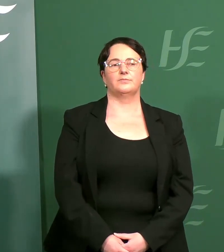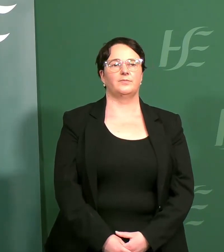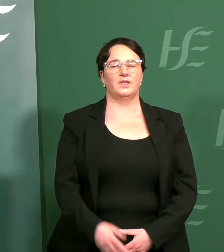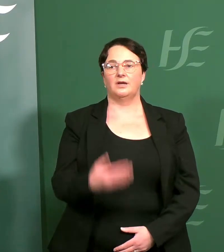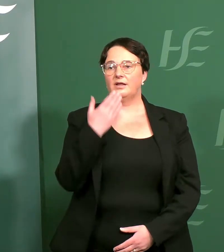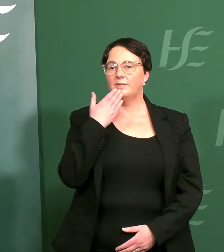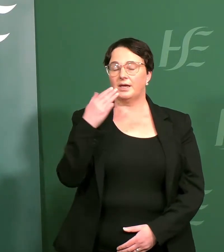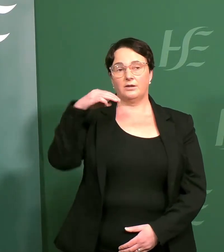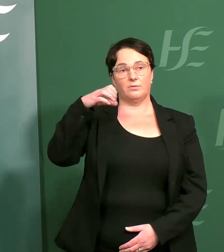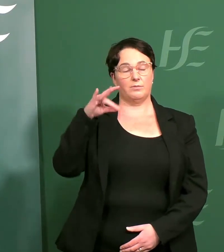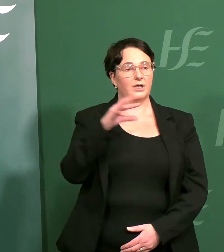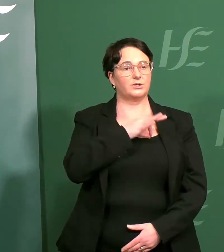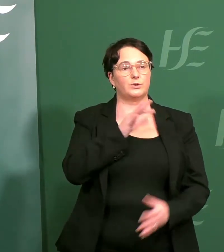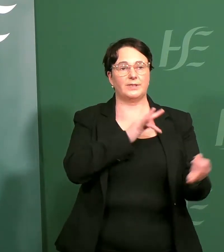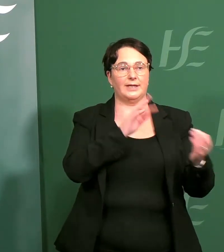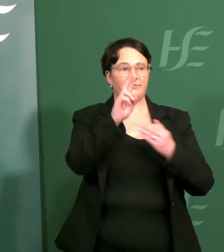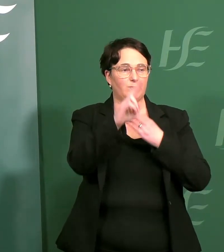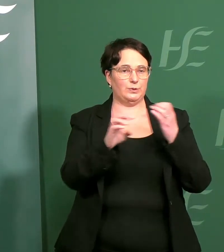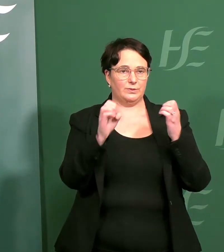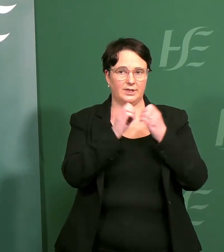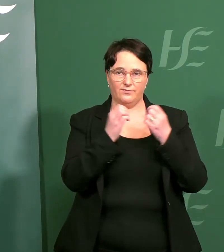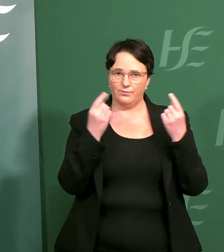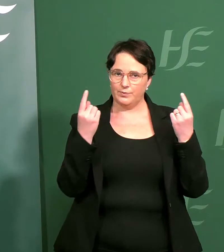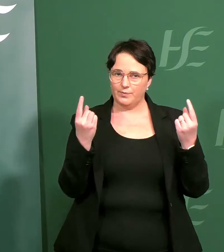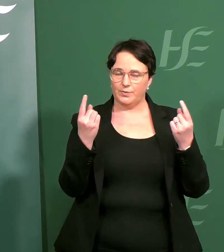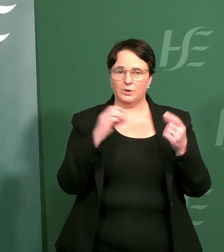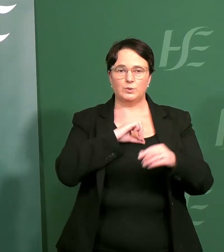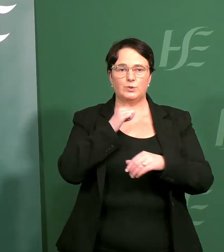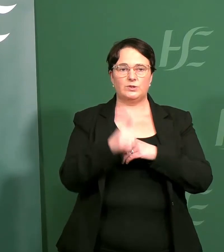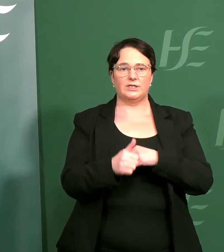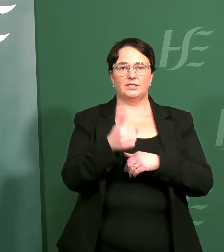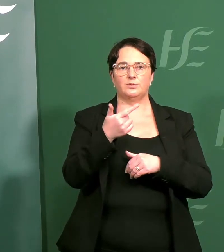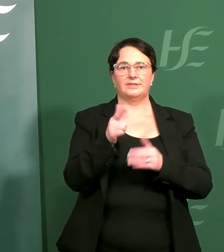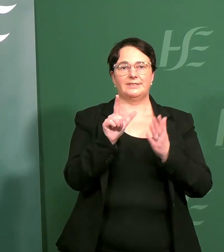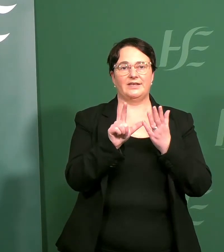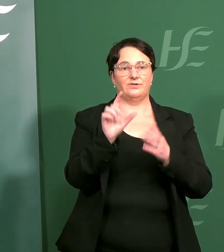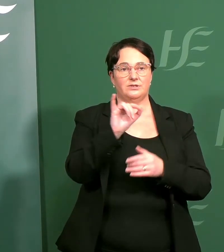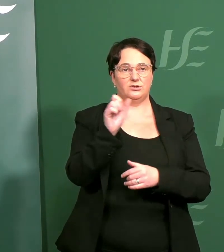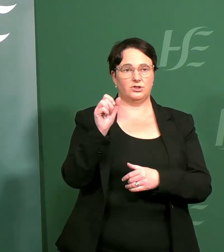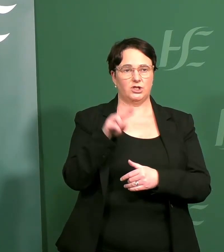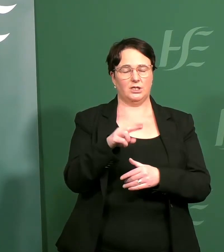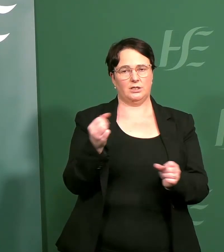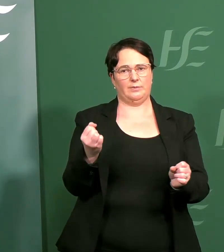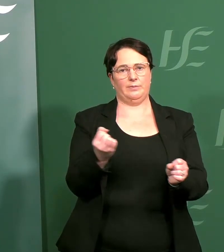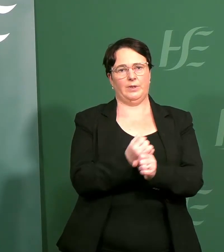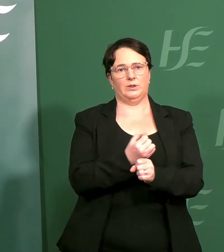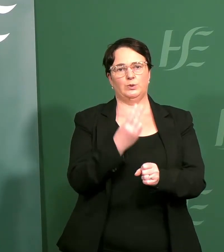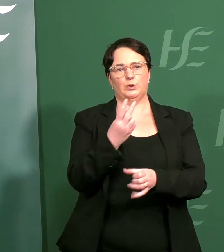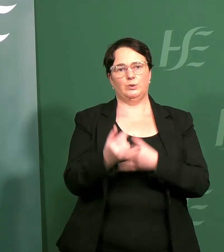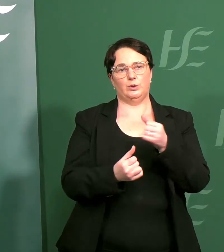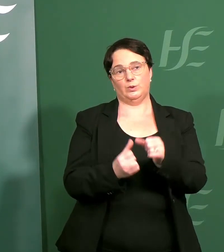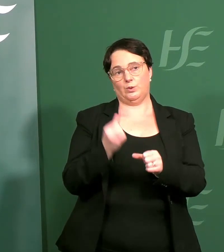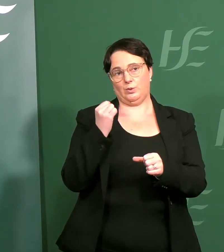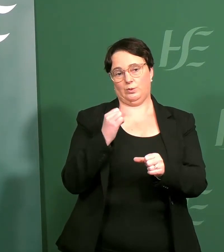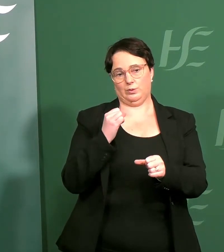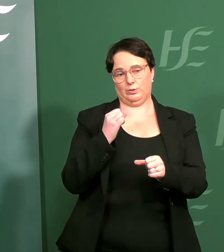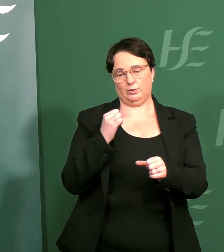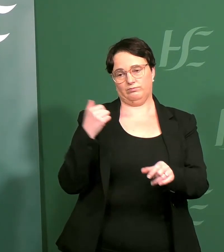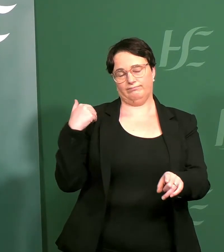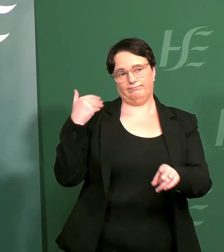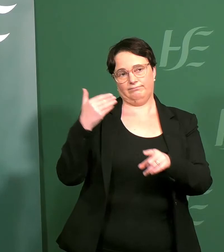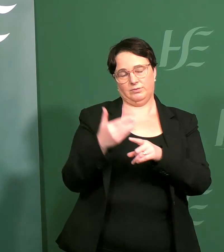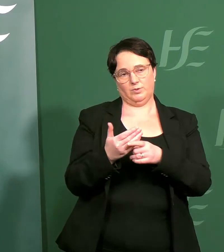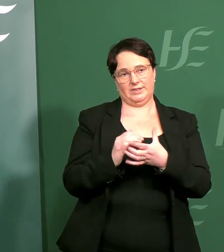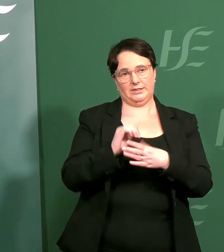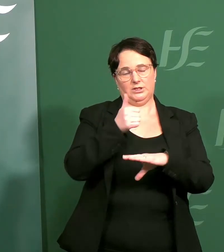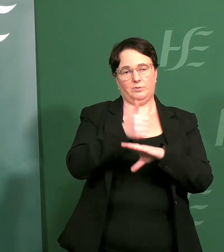Thanks, Mark, and good afternoon, everybody. Today, January 27th, marks the day 2 years ago when we established the